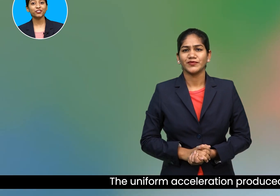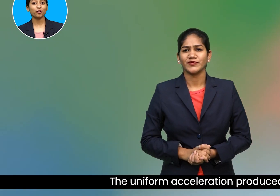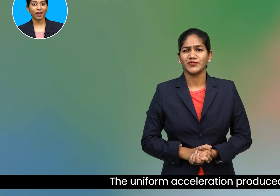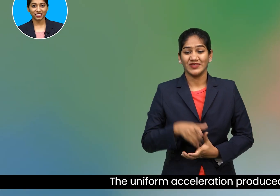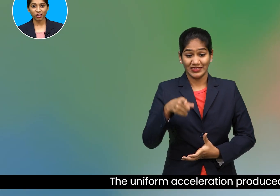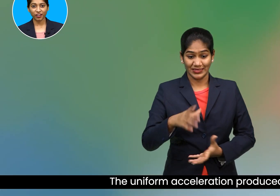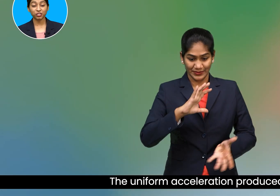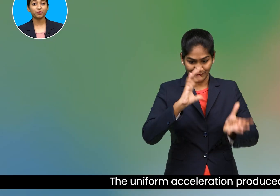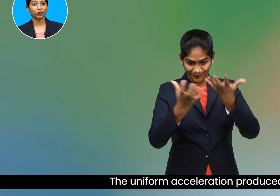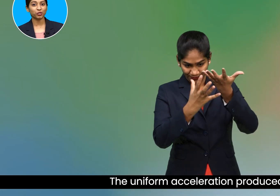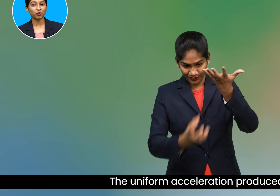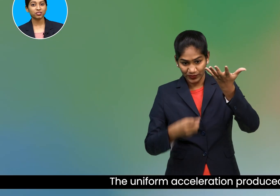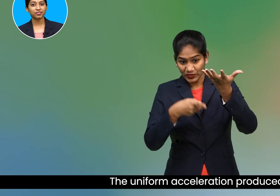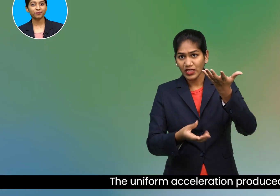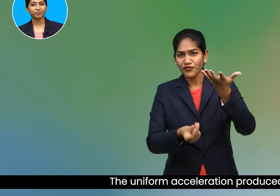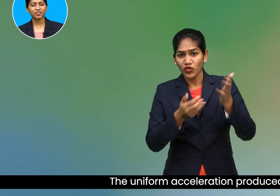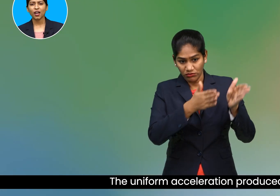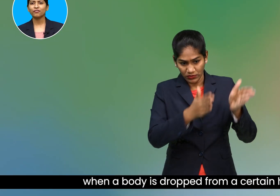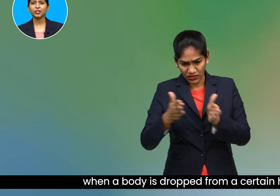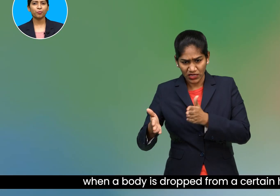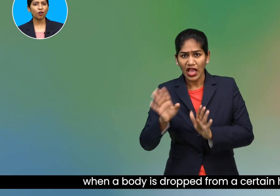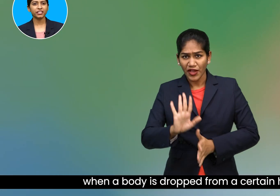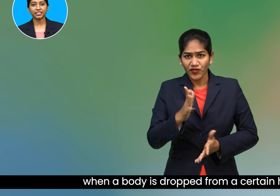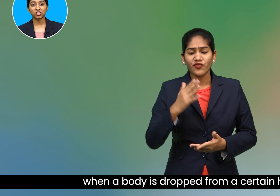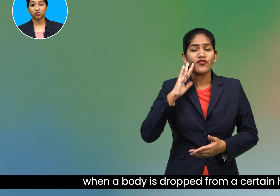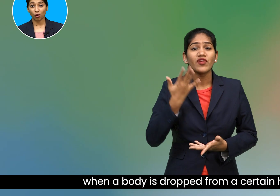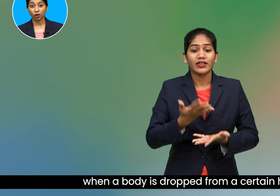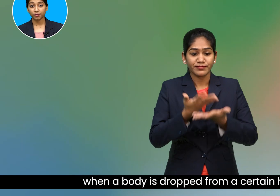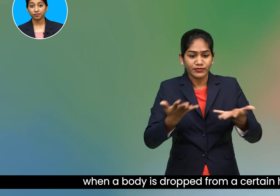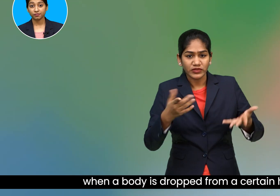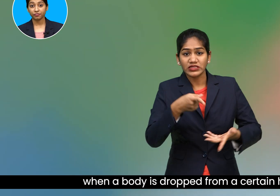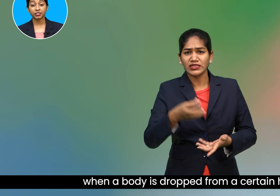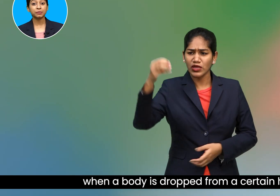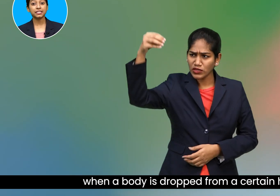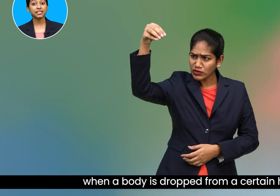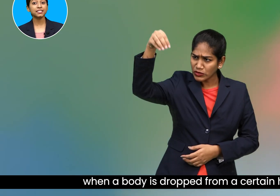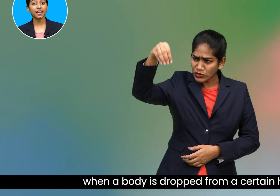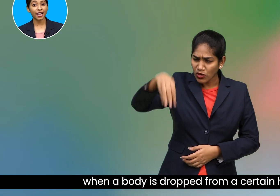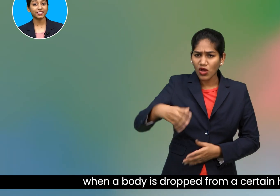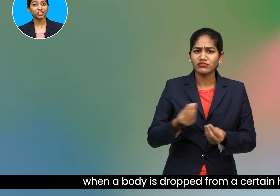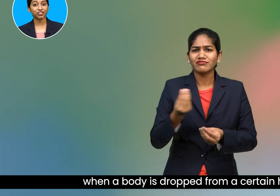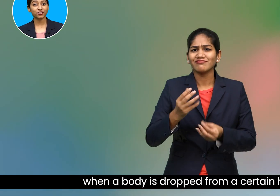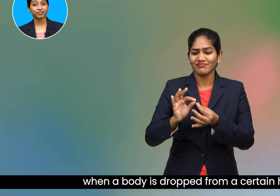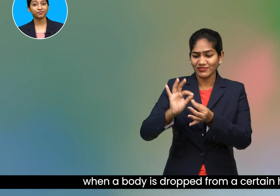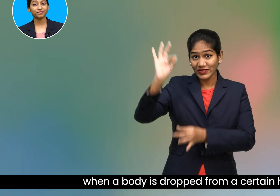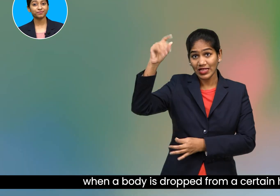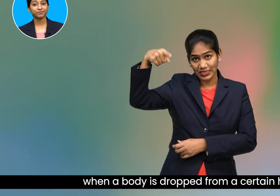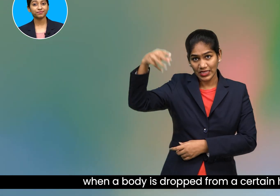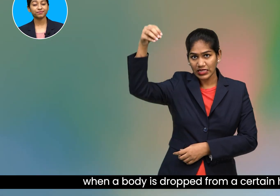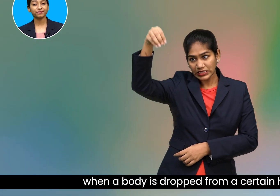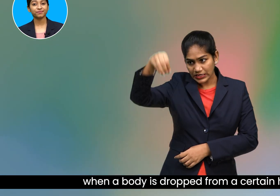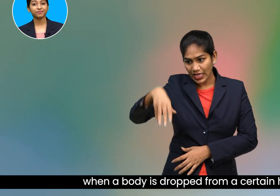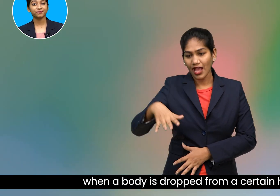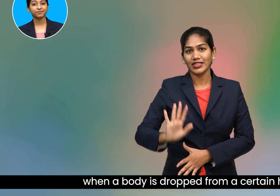The uniform acceleration produced when a body is dropped from a certain height